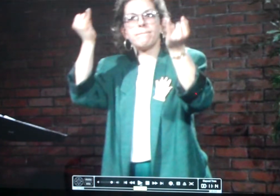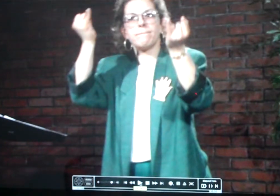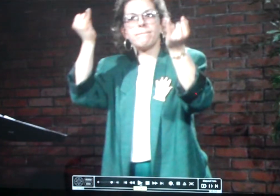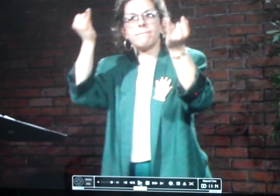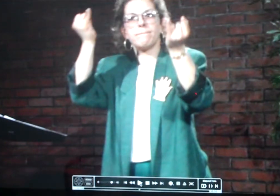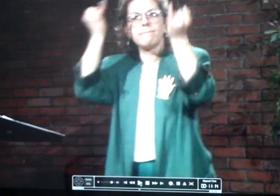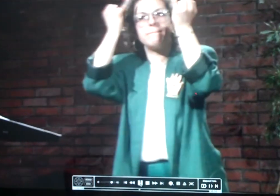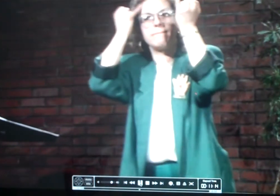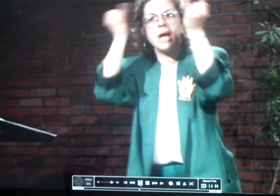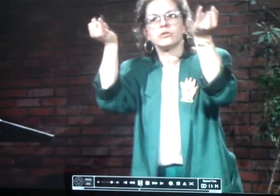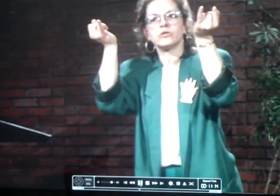sex.